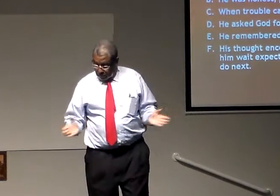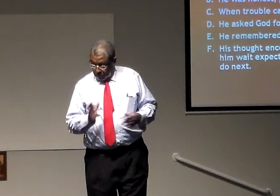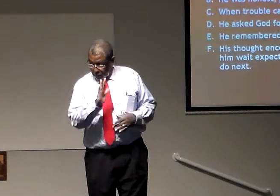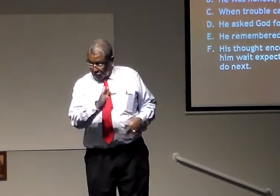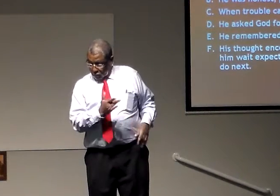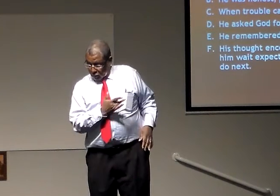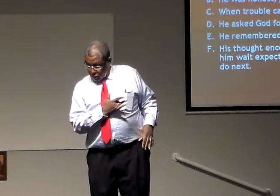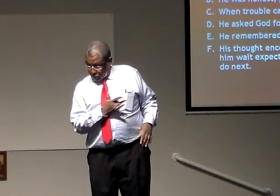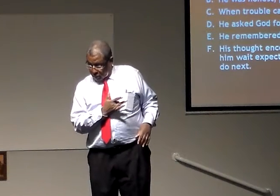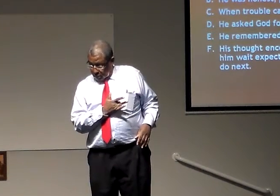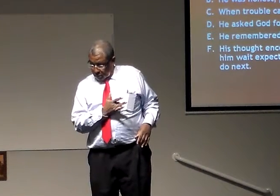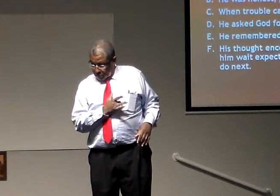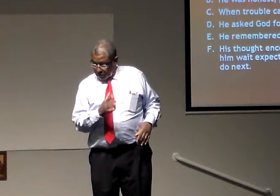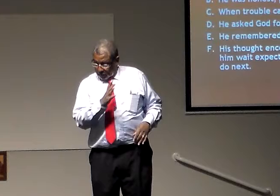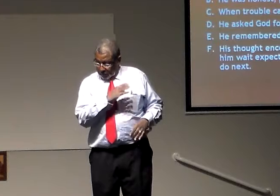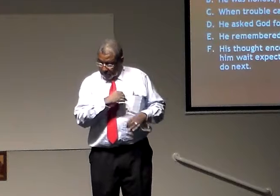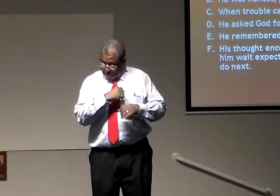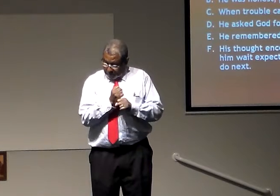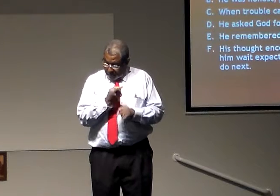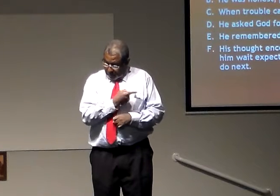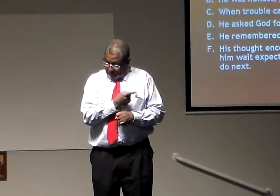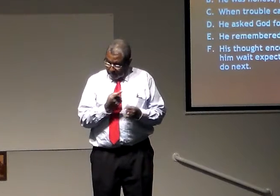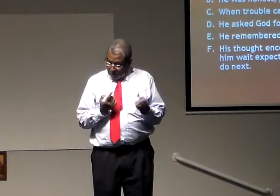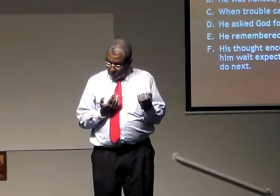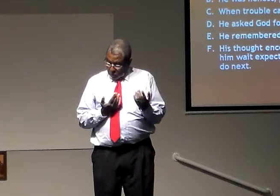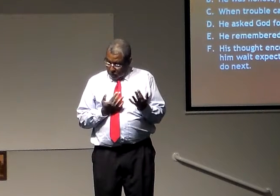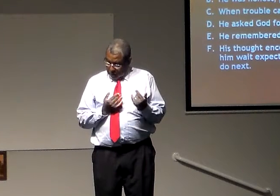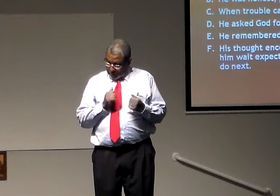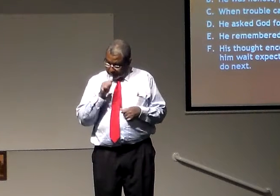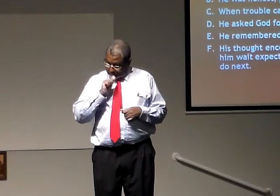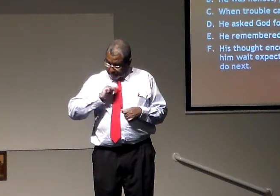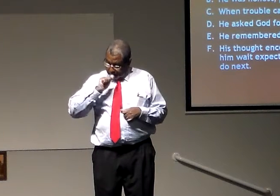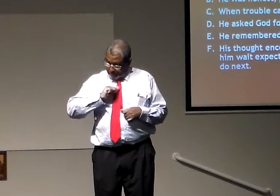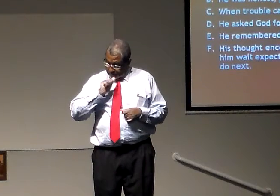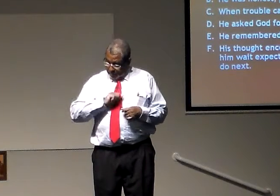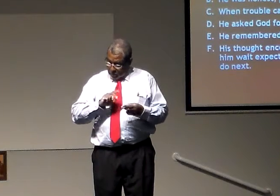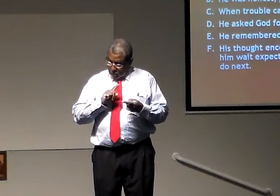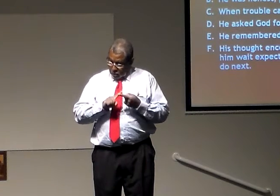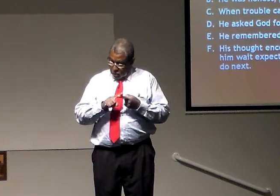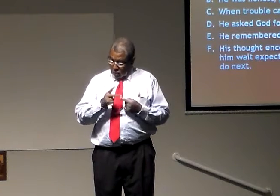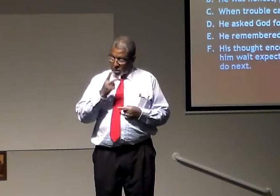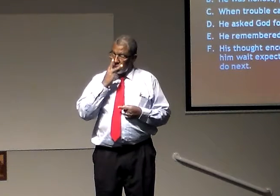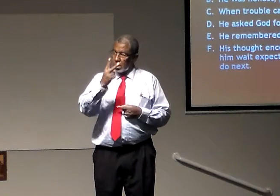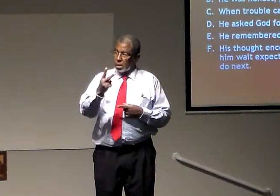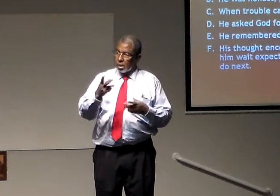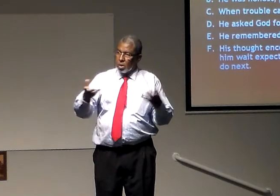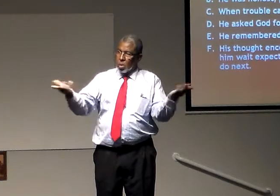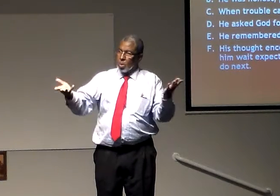his thought was encouraged his heart. His thought encouraged his heart and made him wait